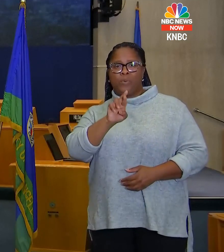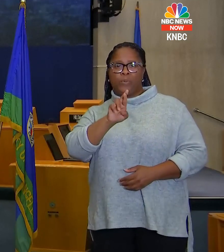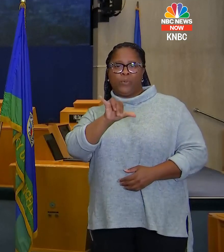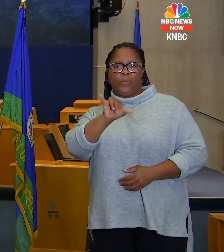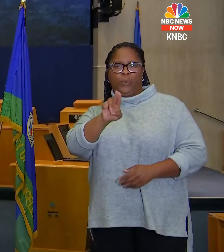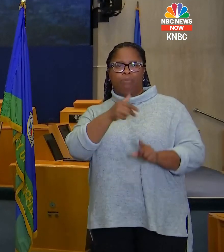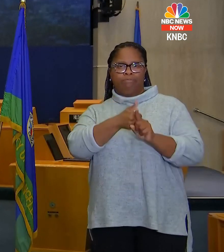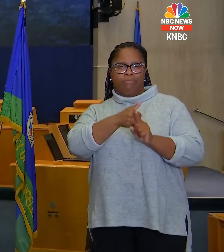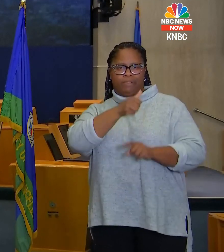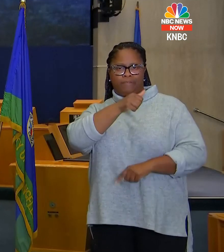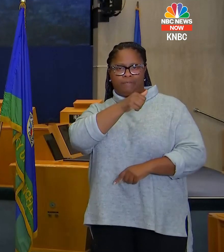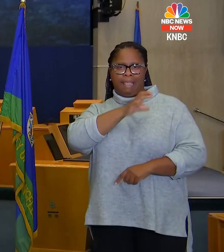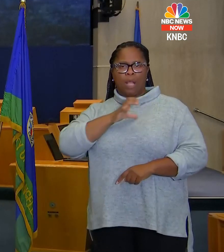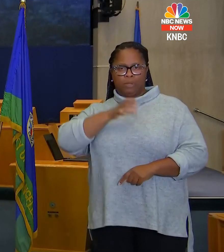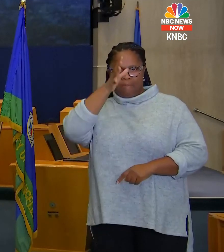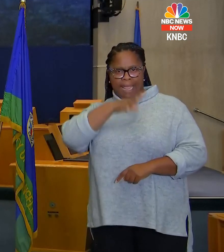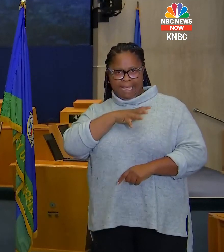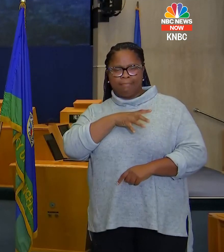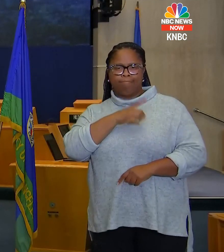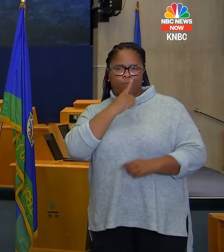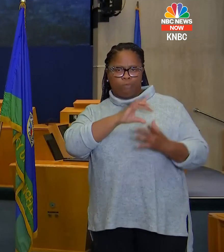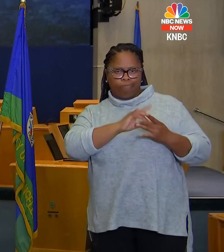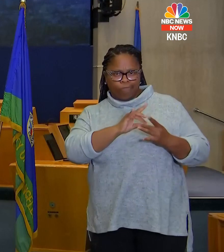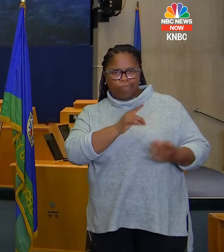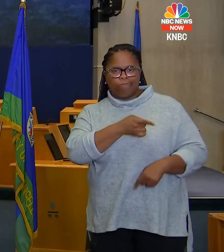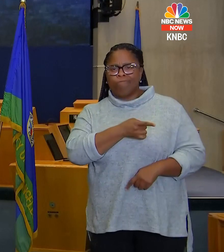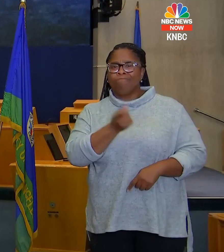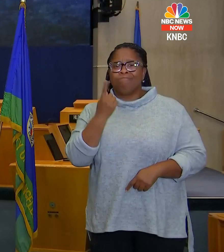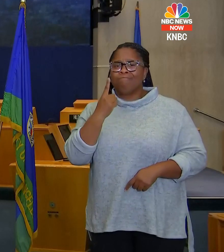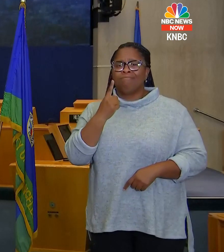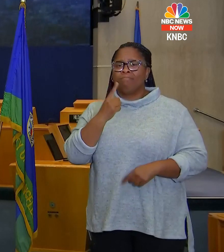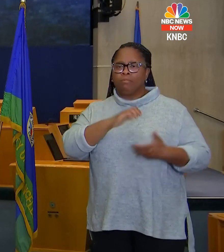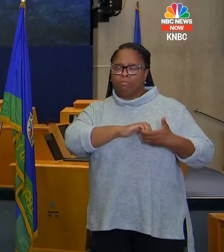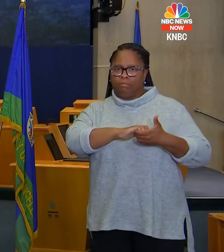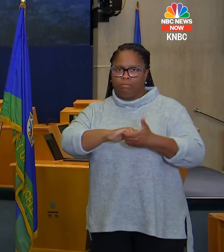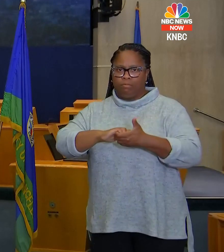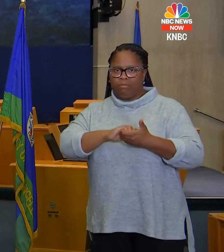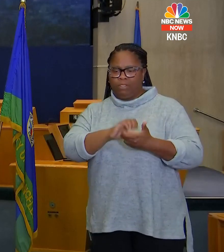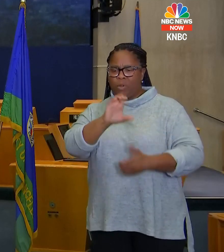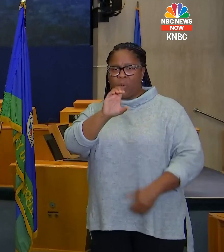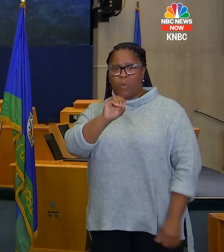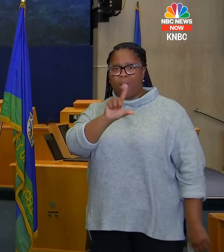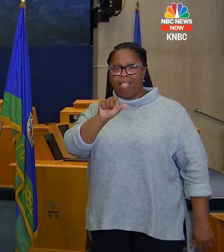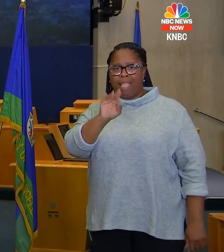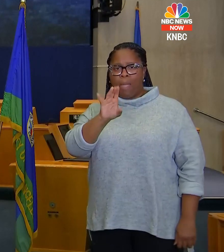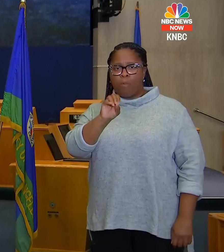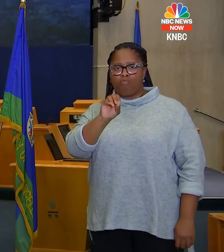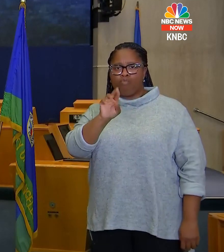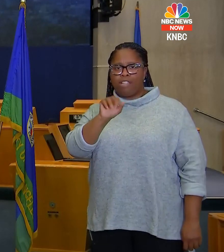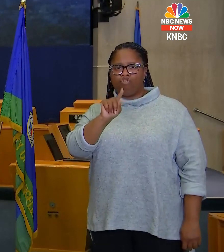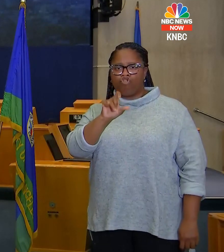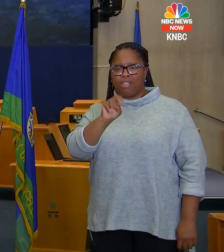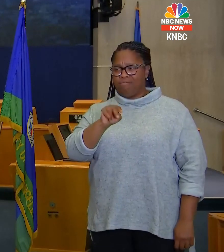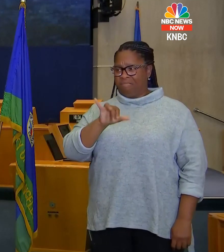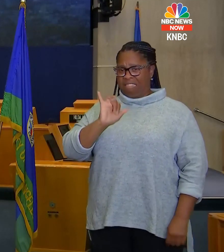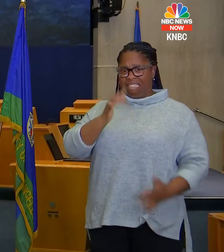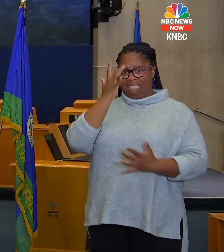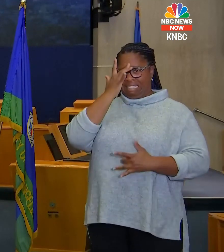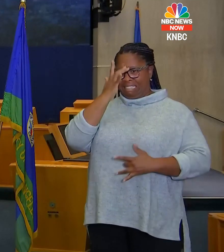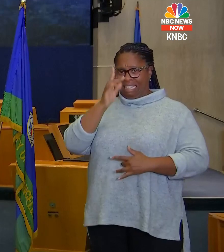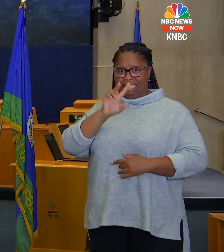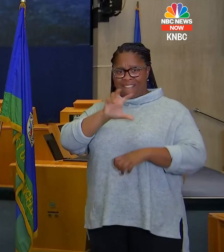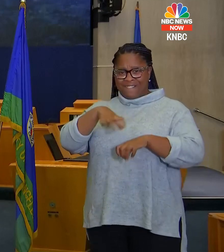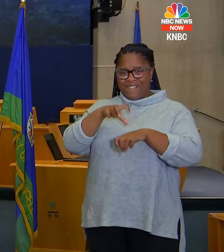few words. And again, it's about collaboration. This disease, this virus knows no boundaries, And it's important for us